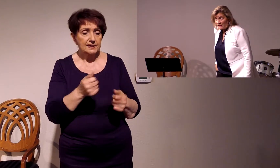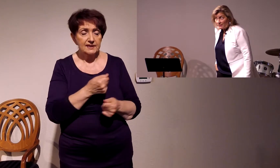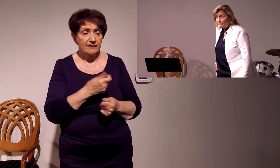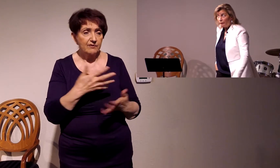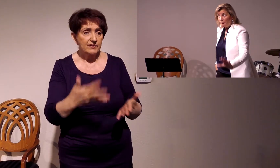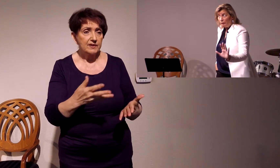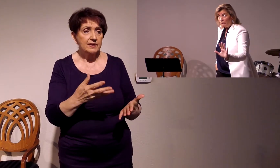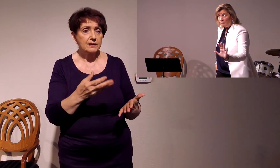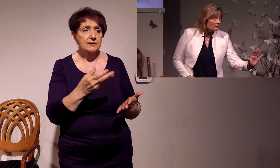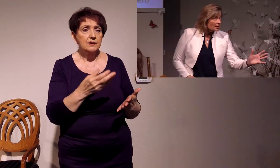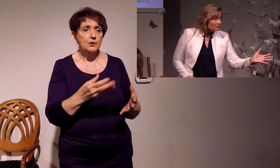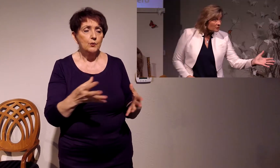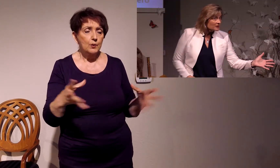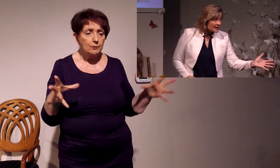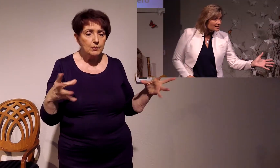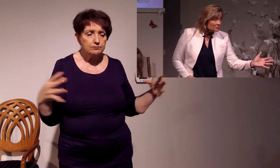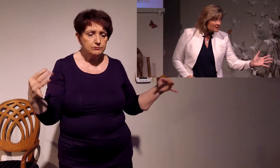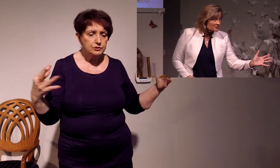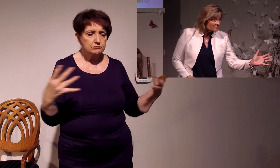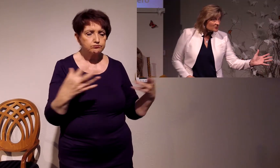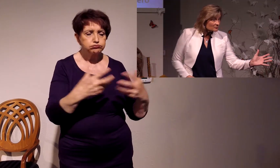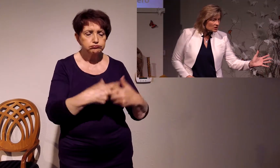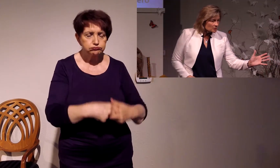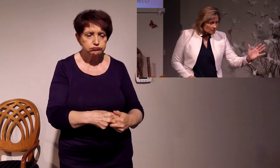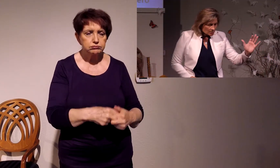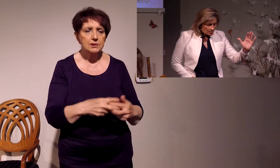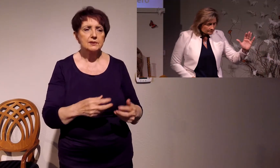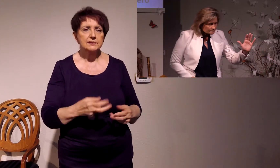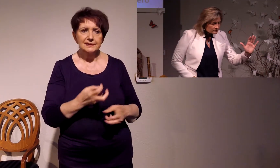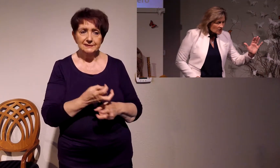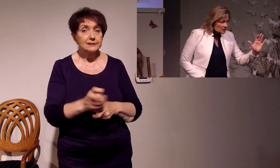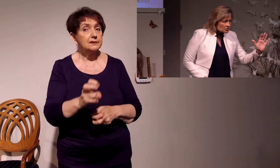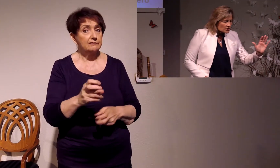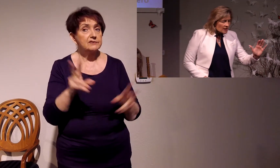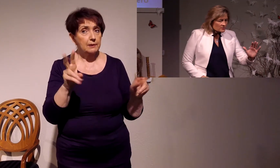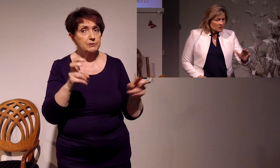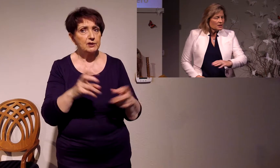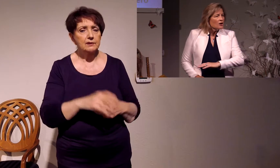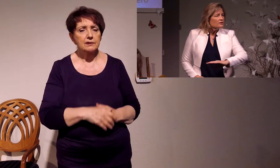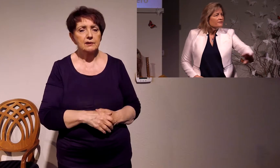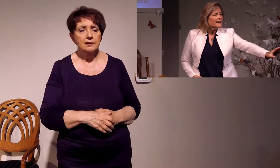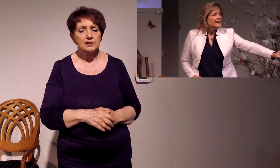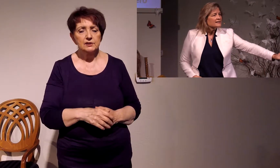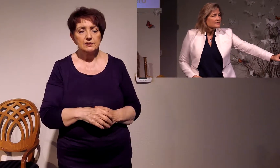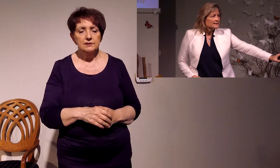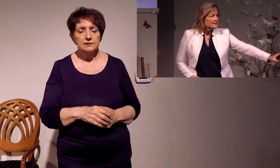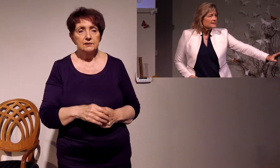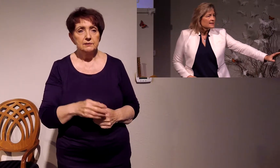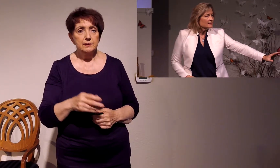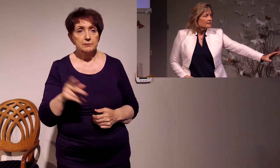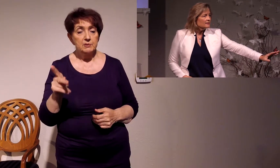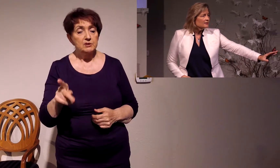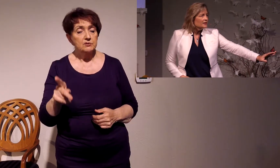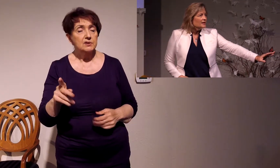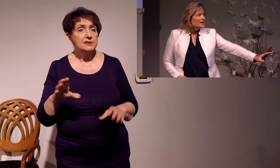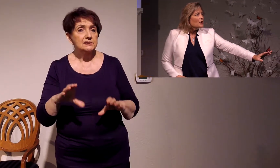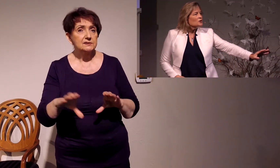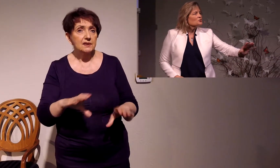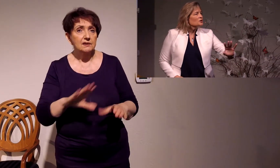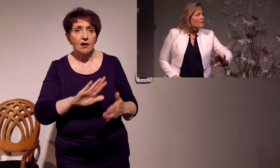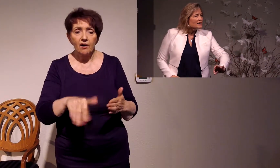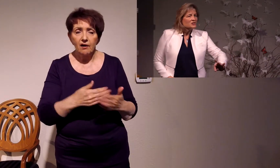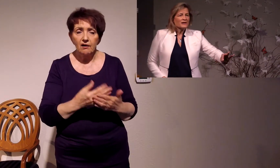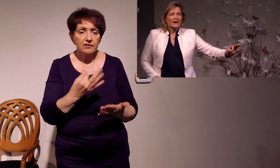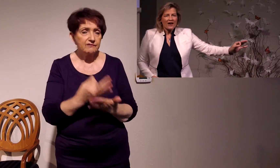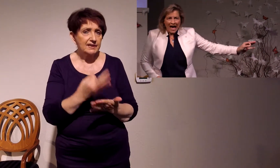including money, I'll know that that could be a tough subject. She has done all the finances since then,